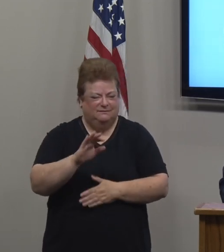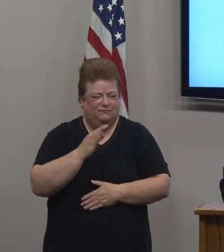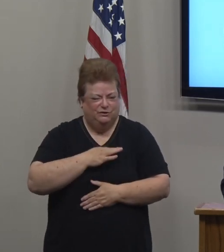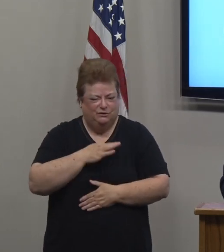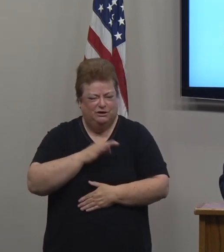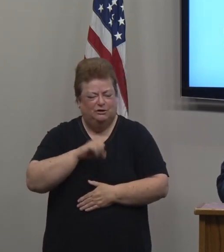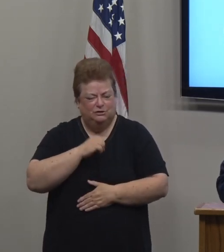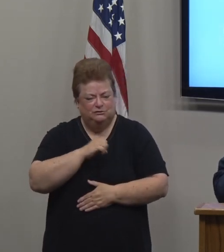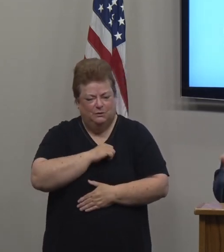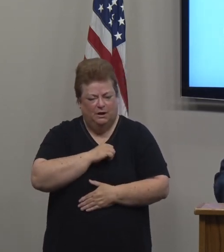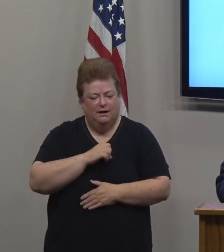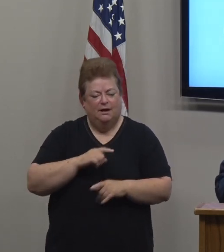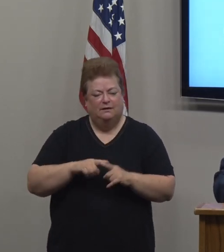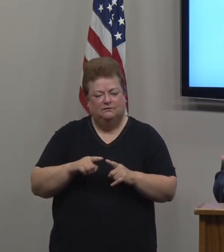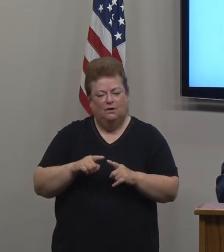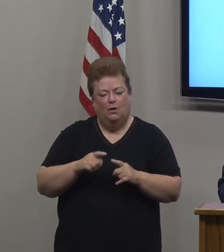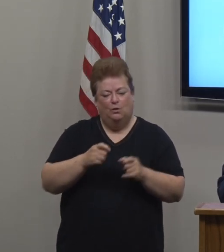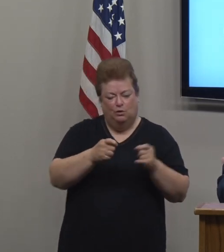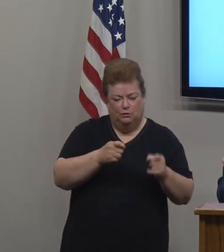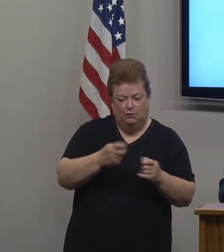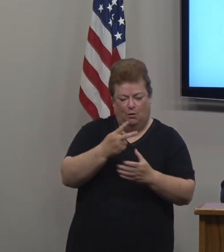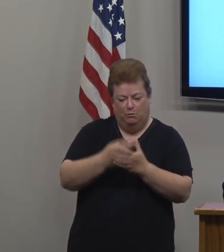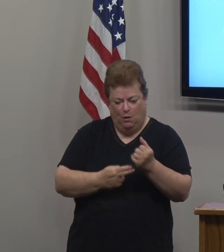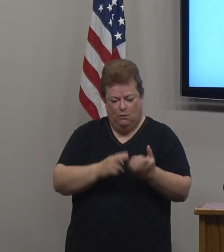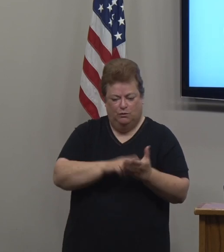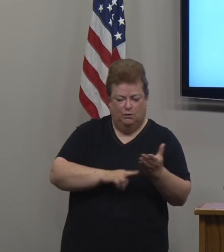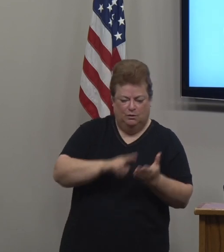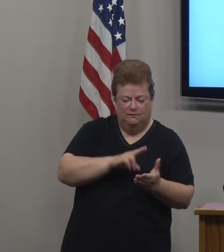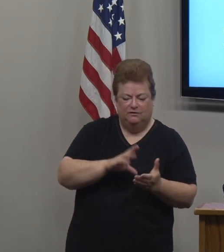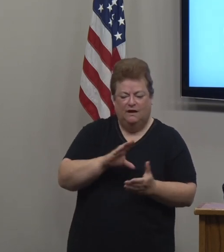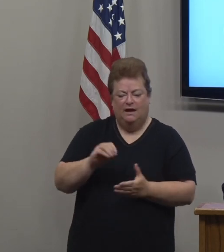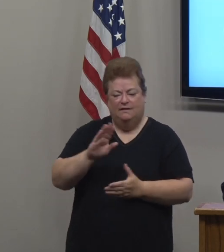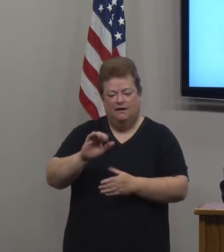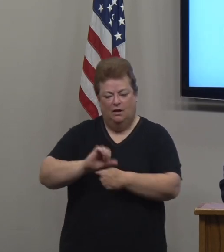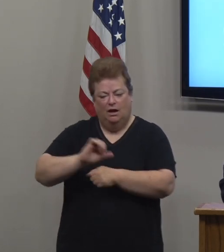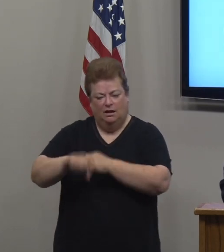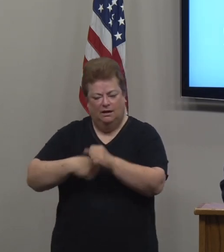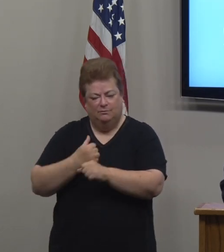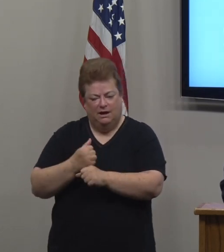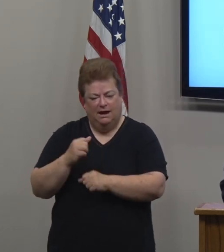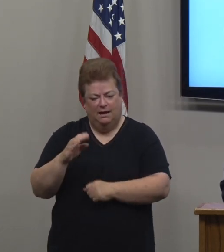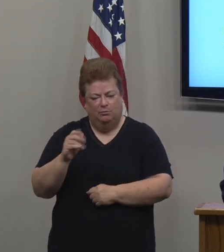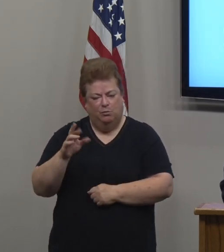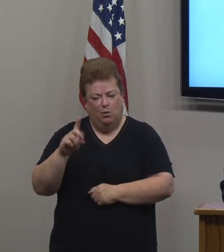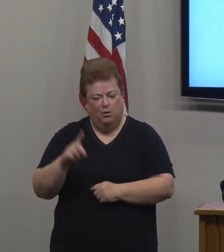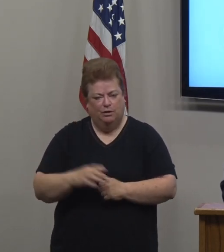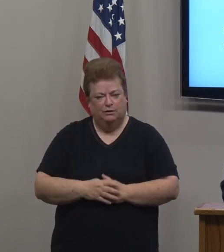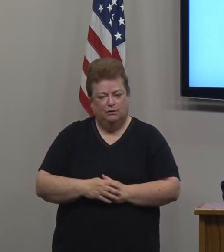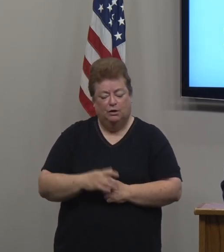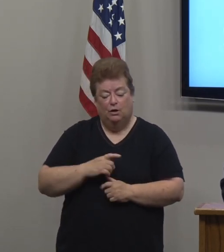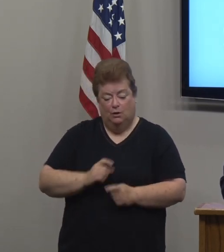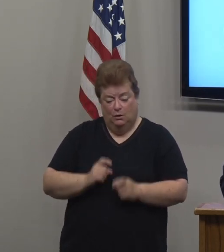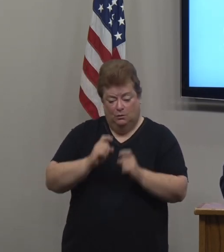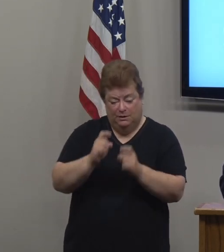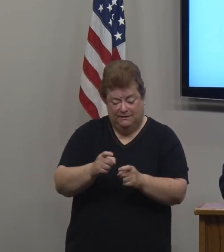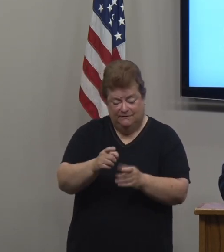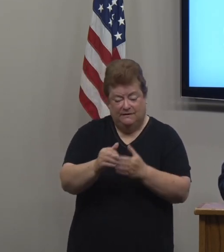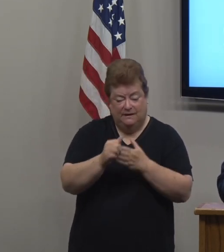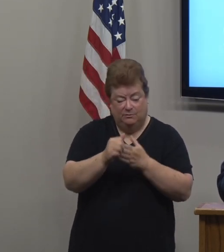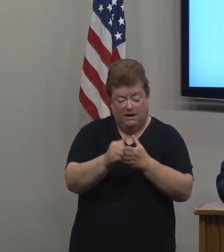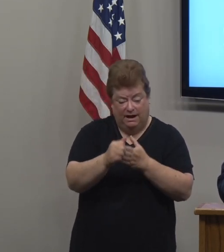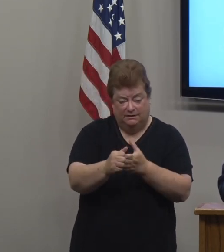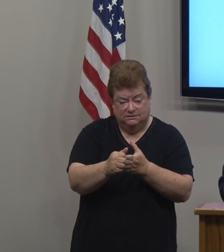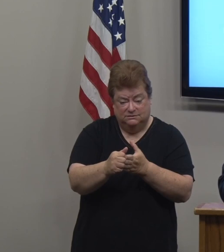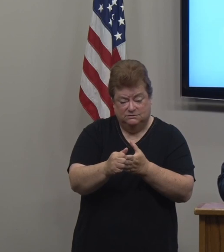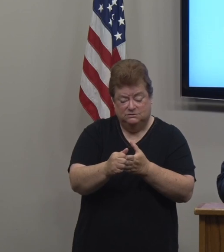under the control of both the university and their alumni boards. We provided them guidance going